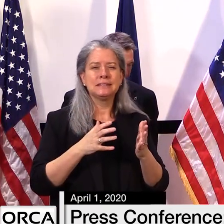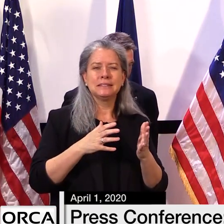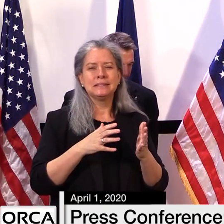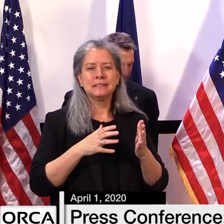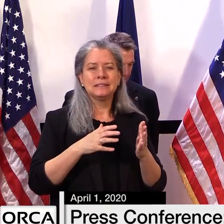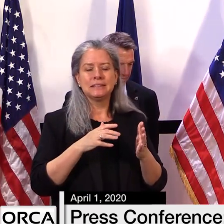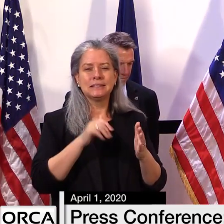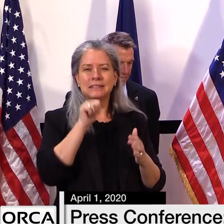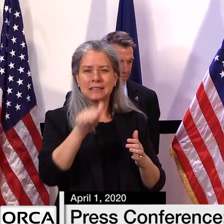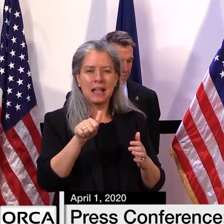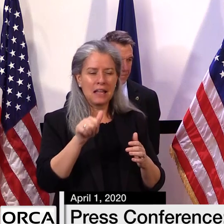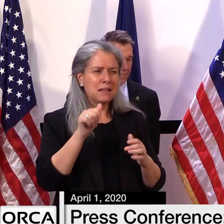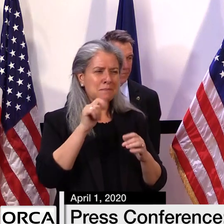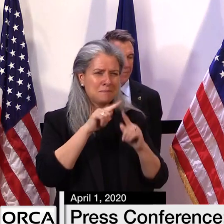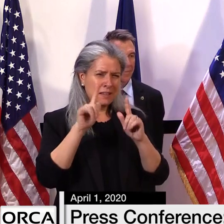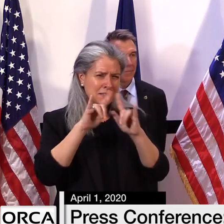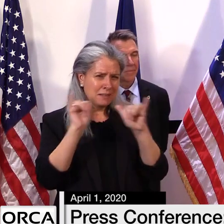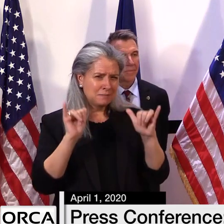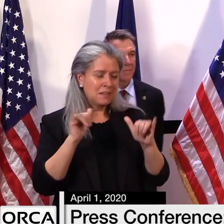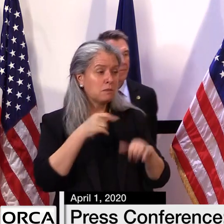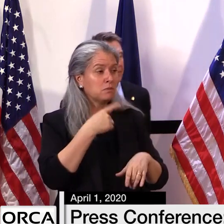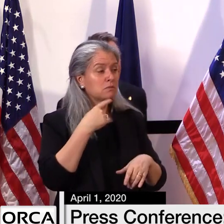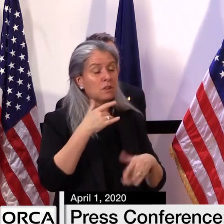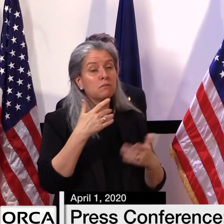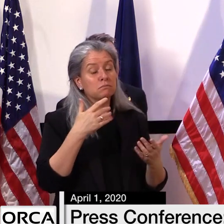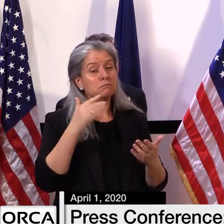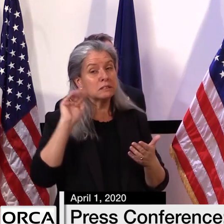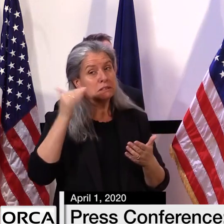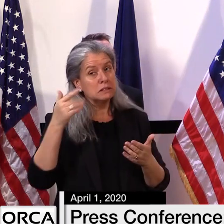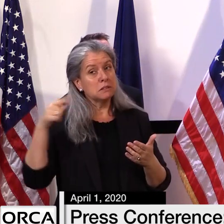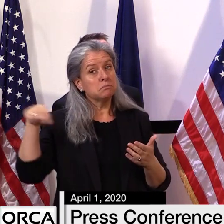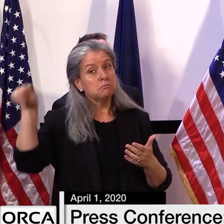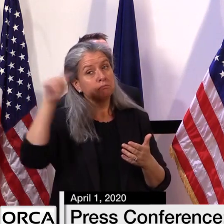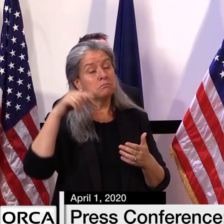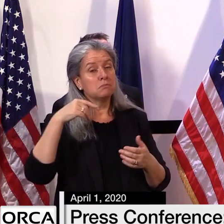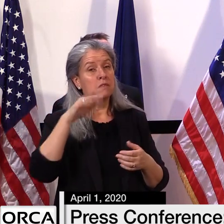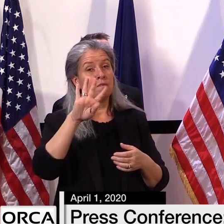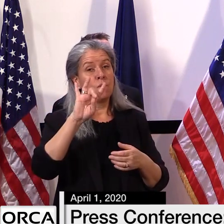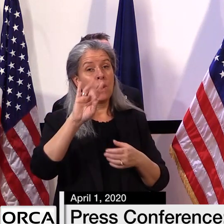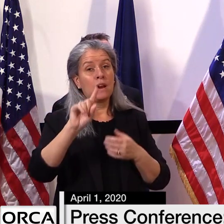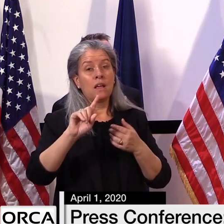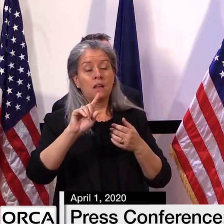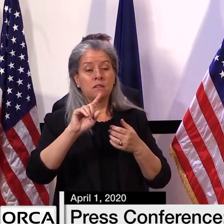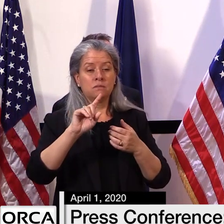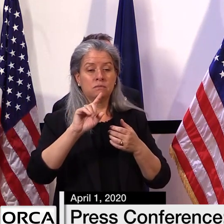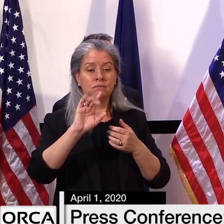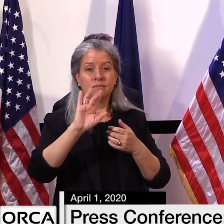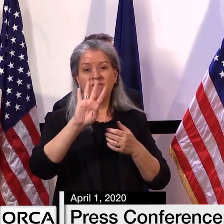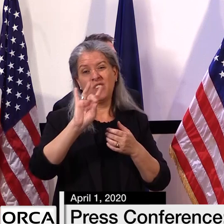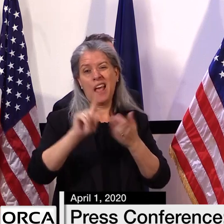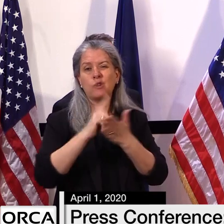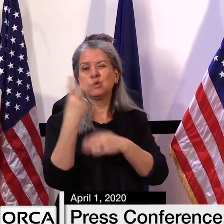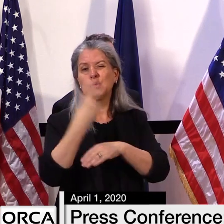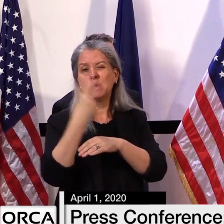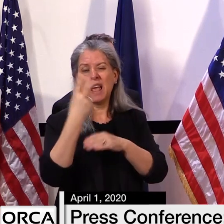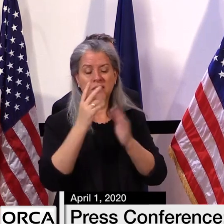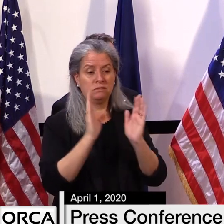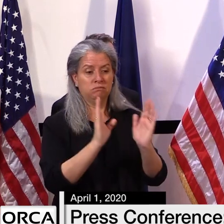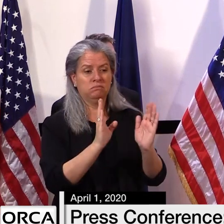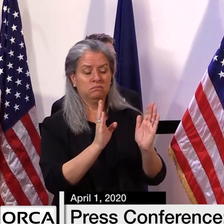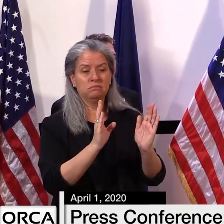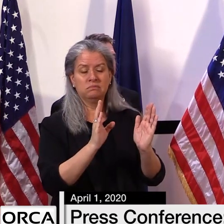them. But you also said that there is good data to suggest that there's this 48-hour period before people might recognize that they're